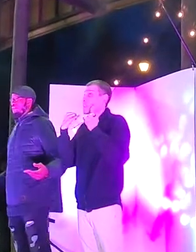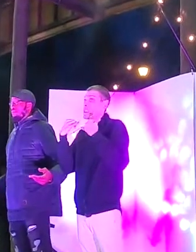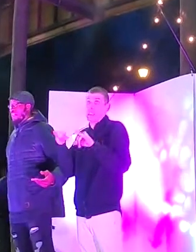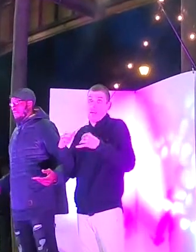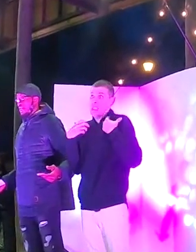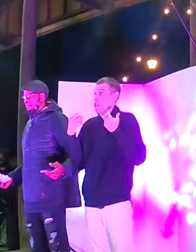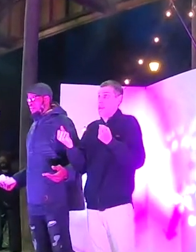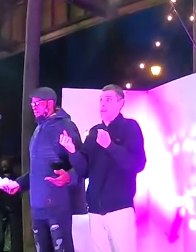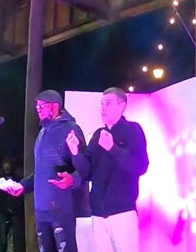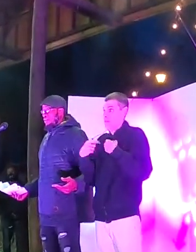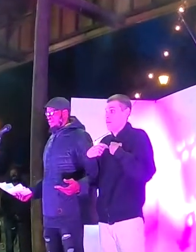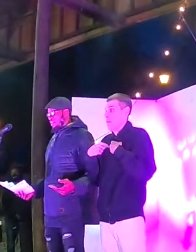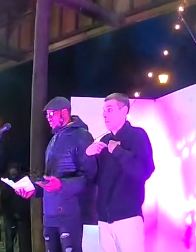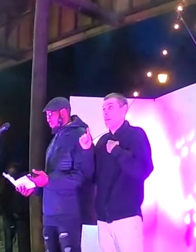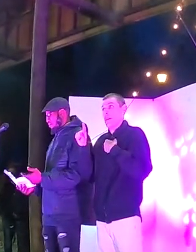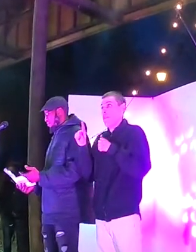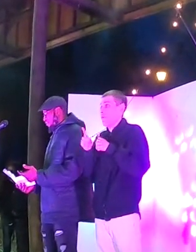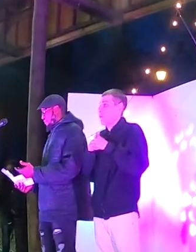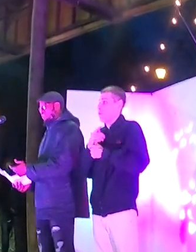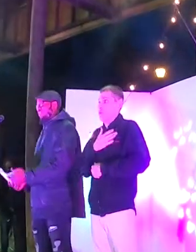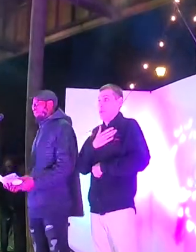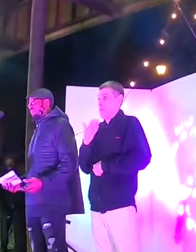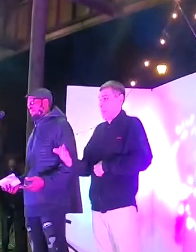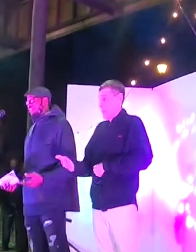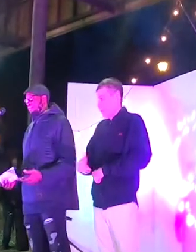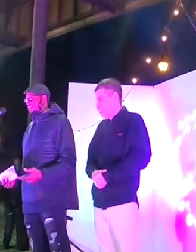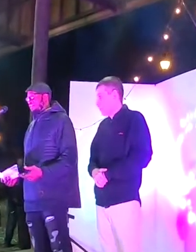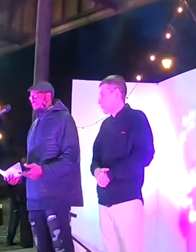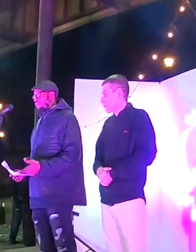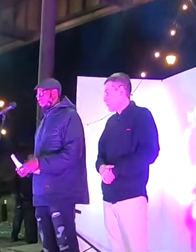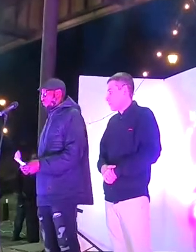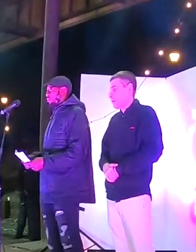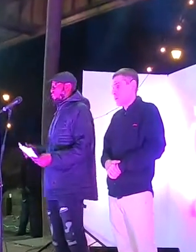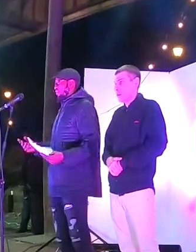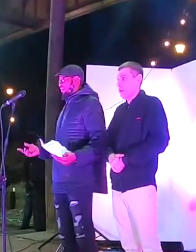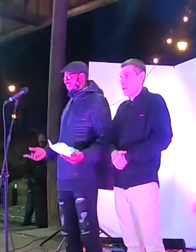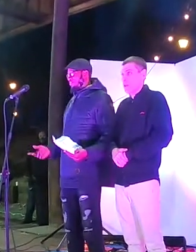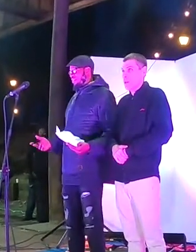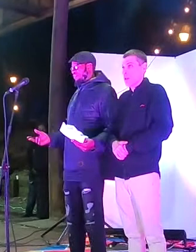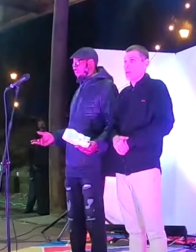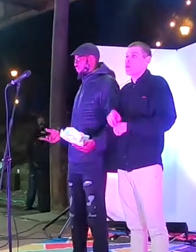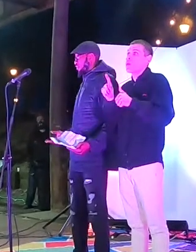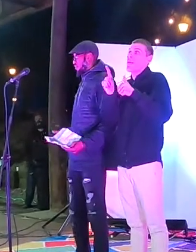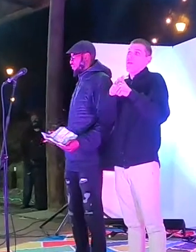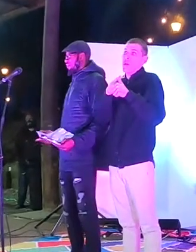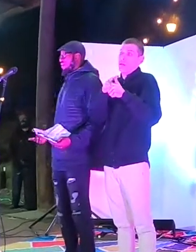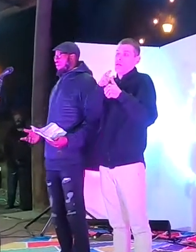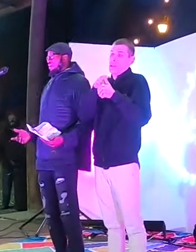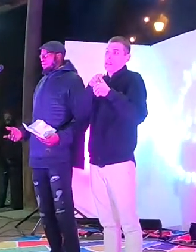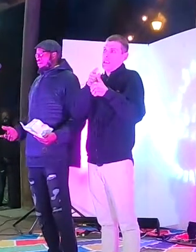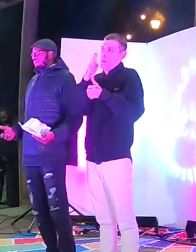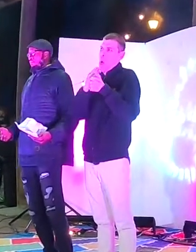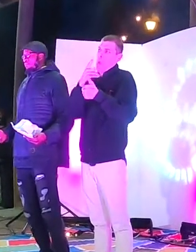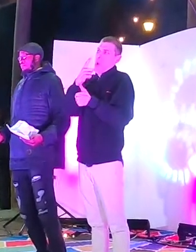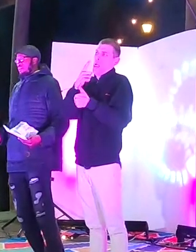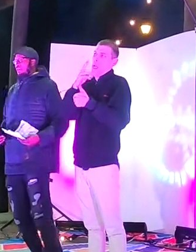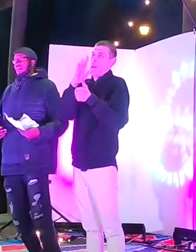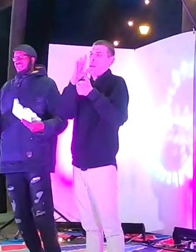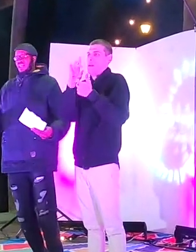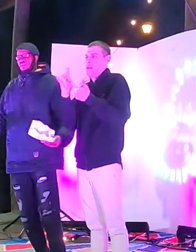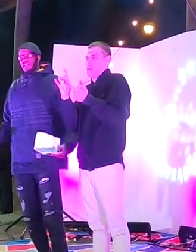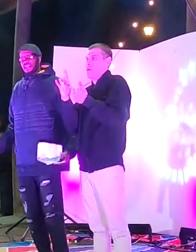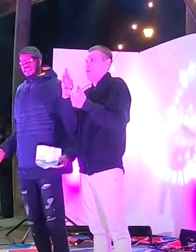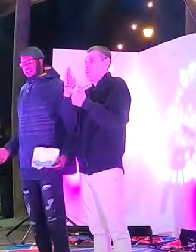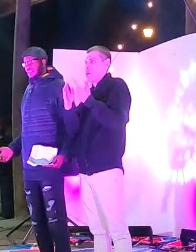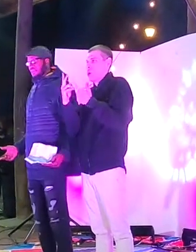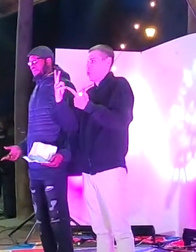I'll be the first to admit that. And so this first piece, which we're going to the second piece is part 2, some of it